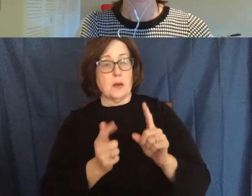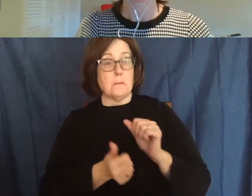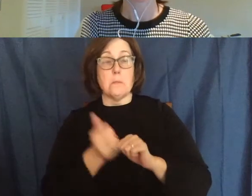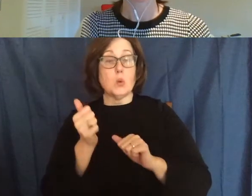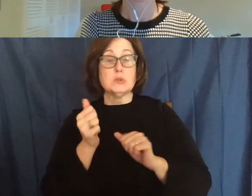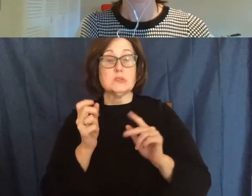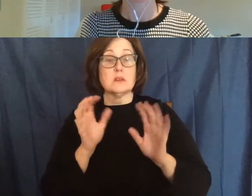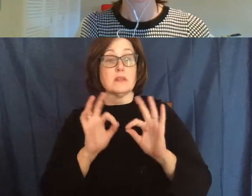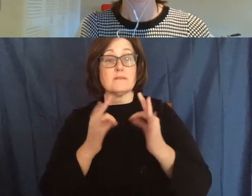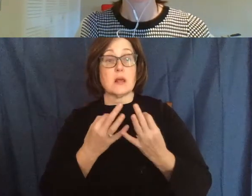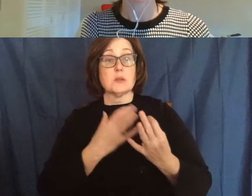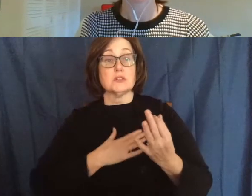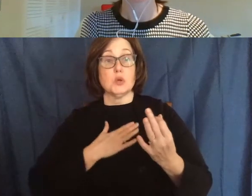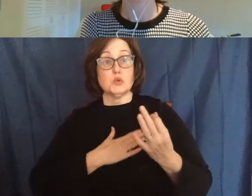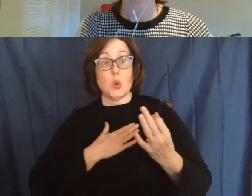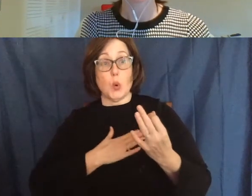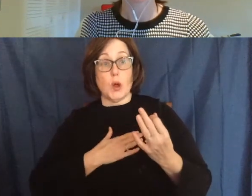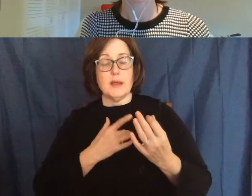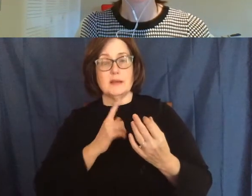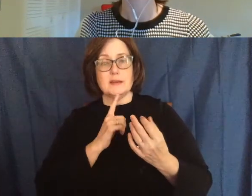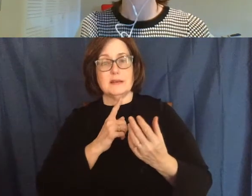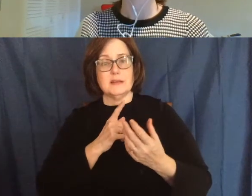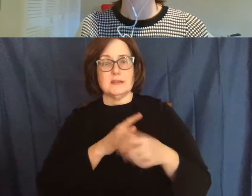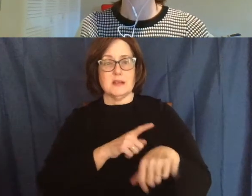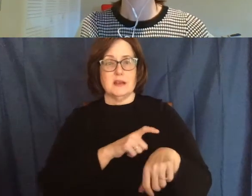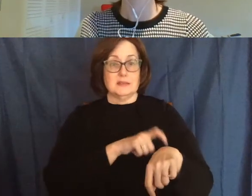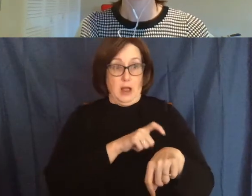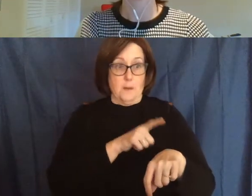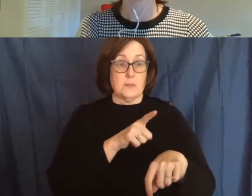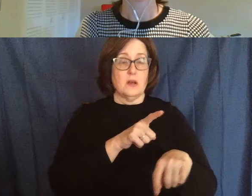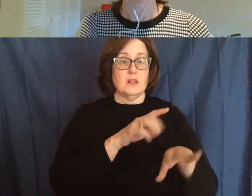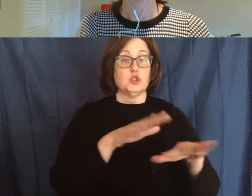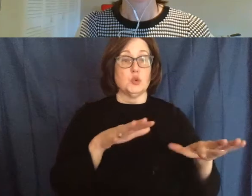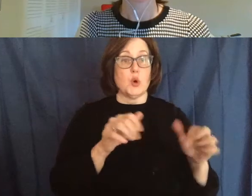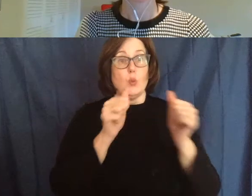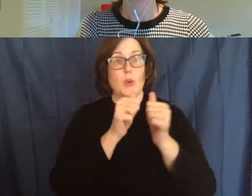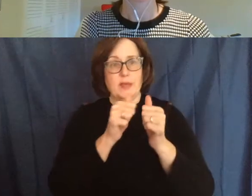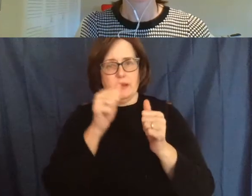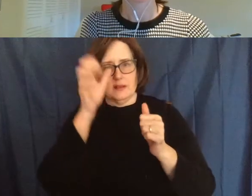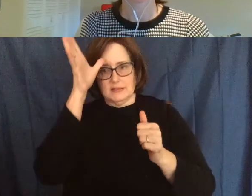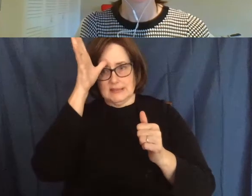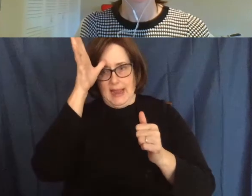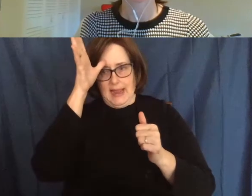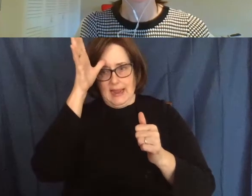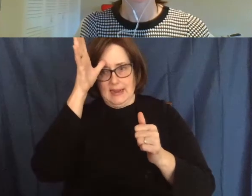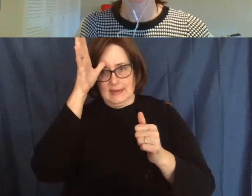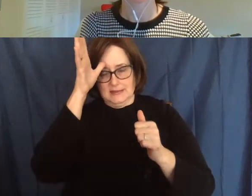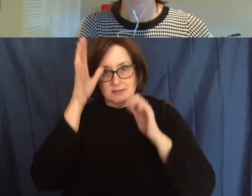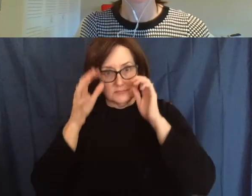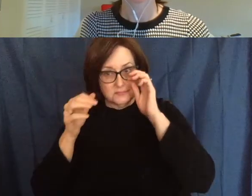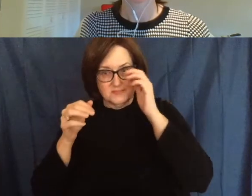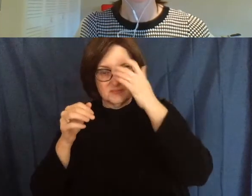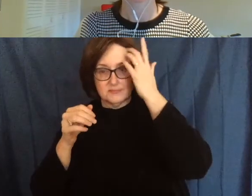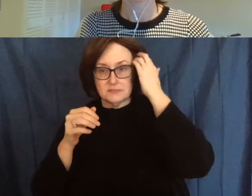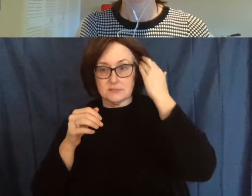the period of children spending with their dads, because here in Albania we have quite a strong patriarchal